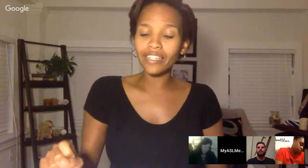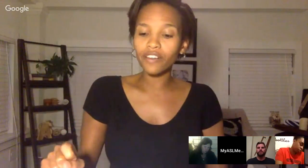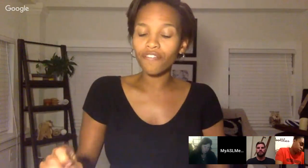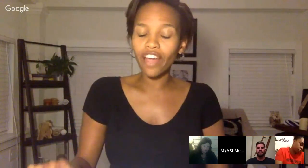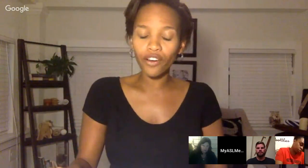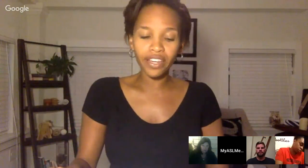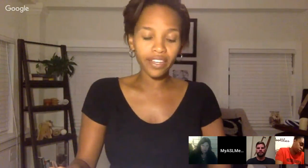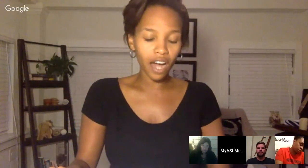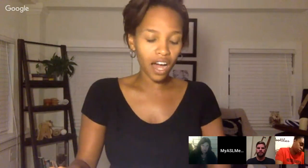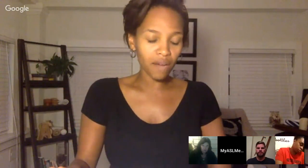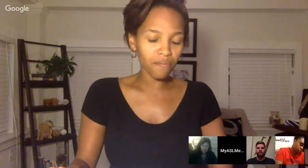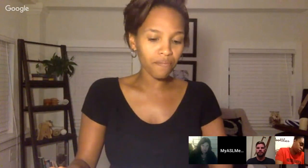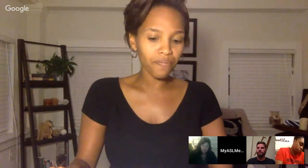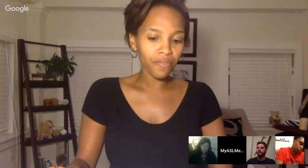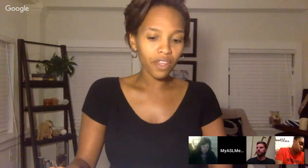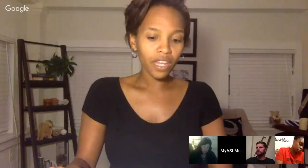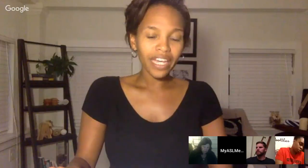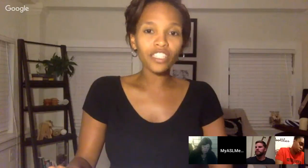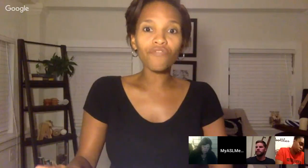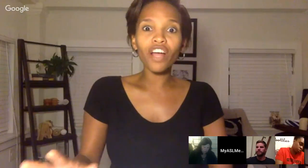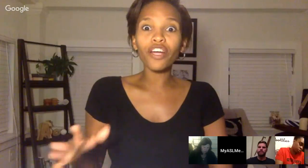moment is a very